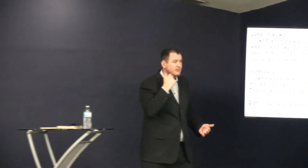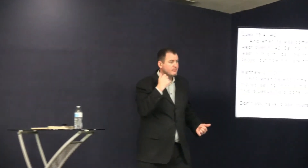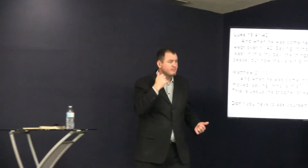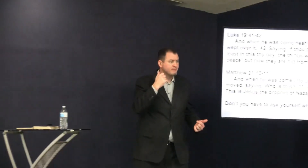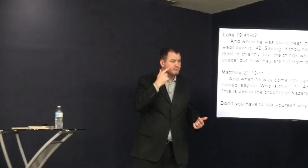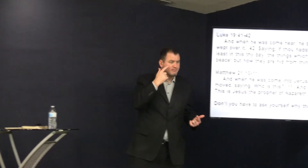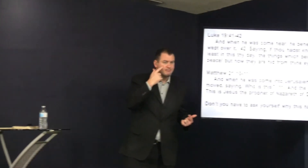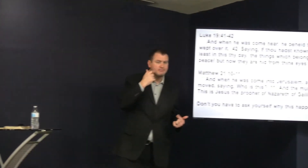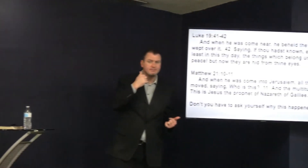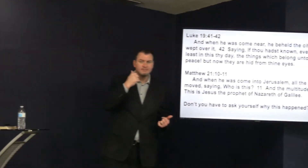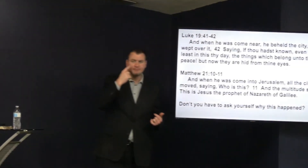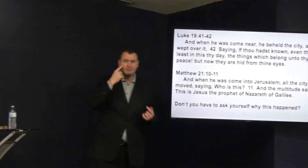He wept.